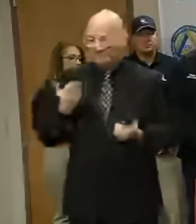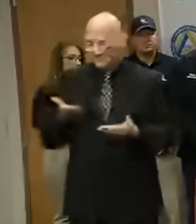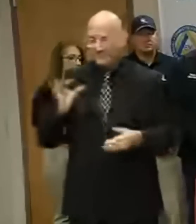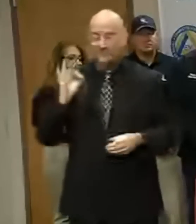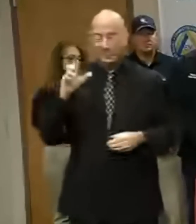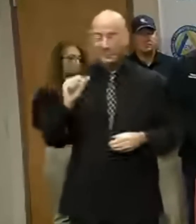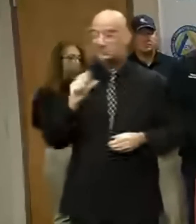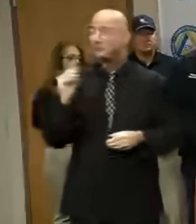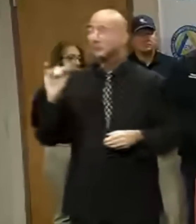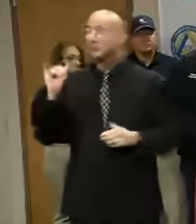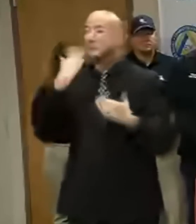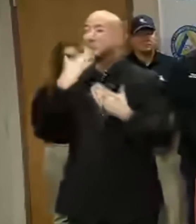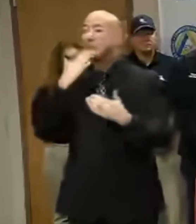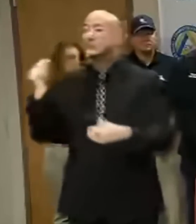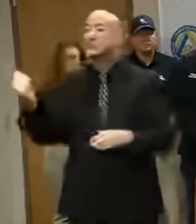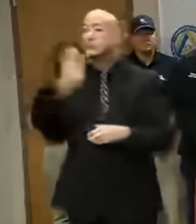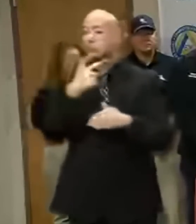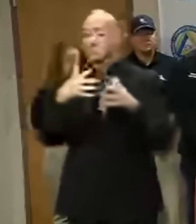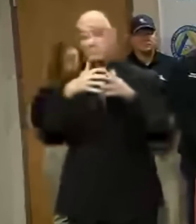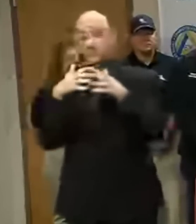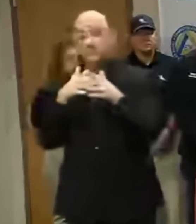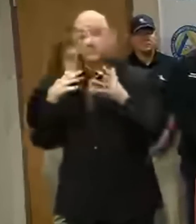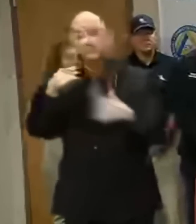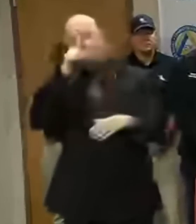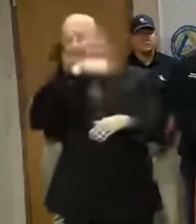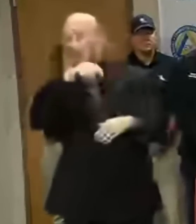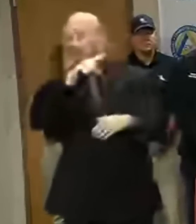a second ago the Disaster Recovery Fund,